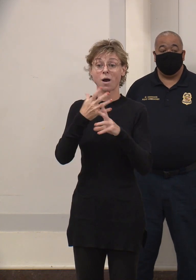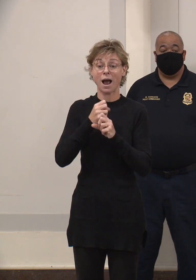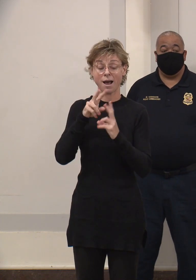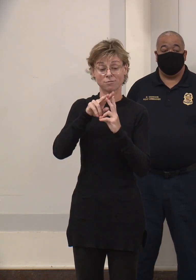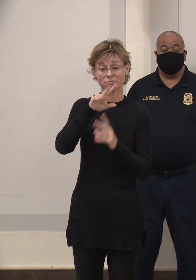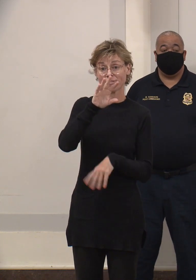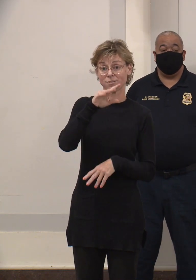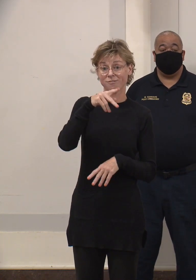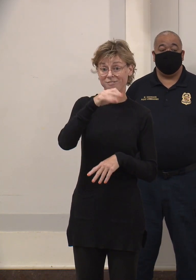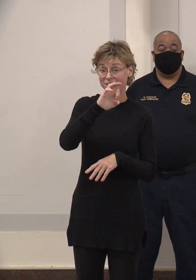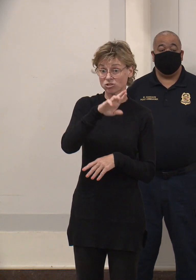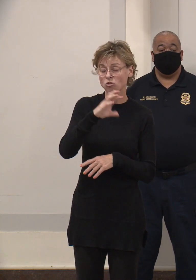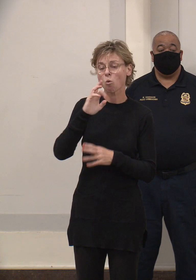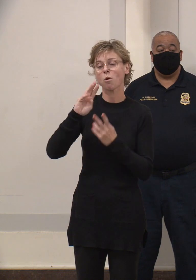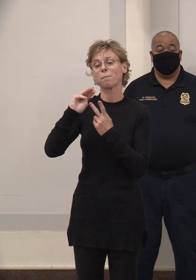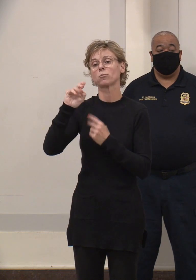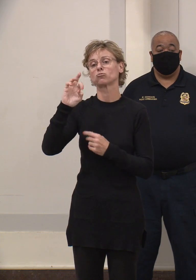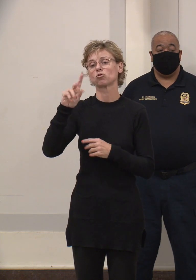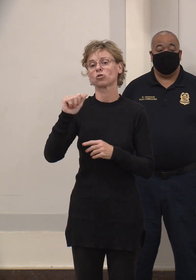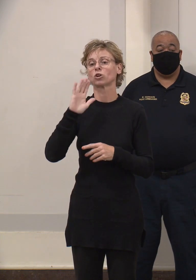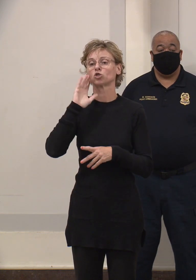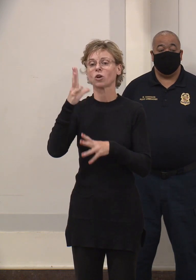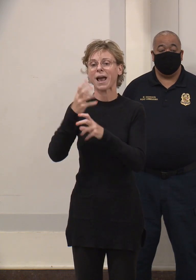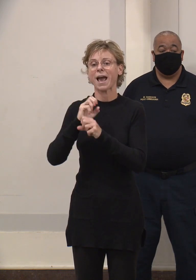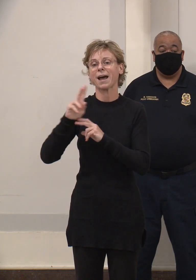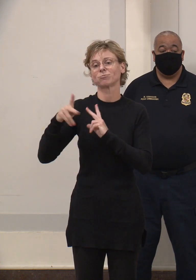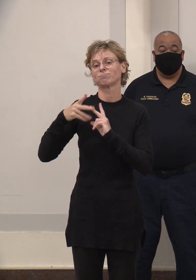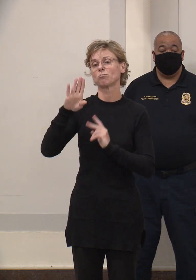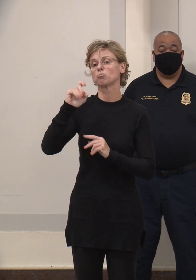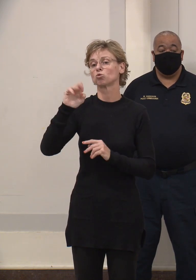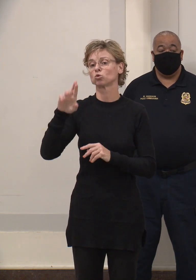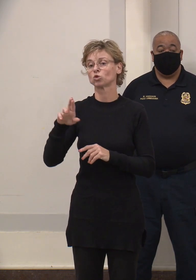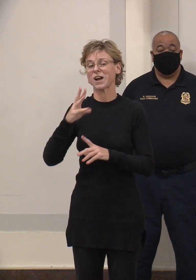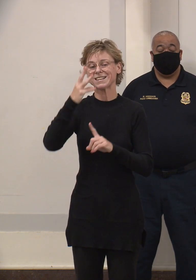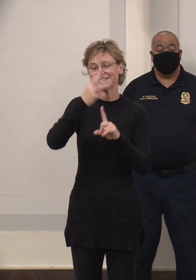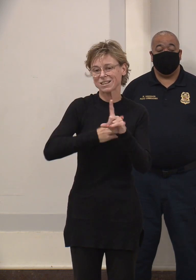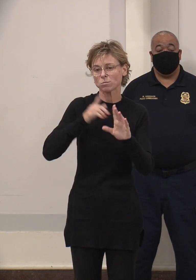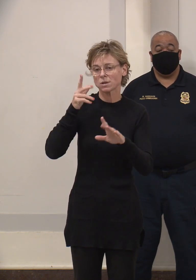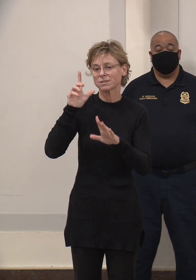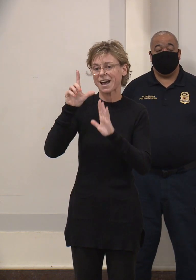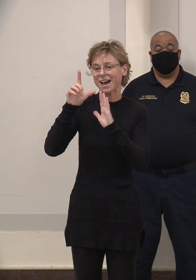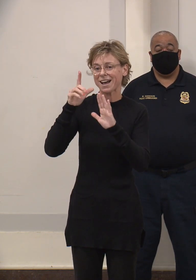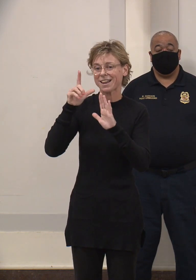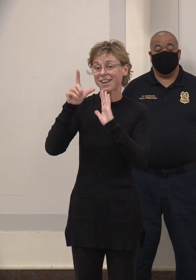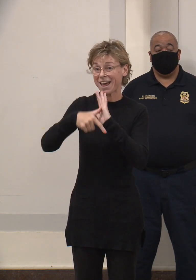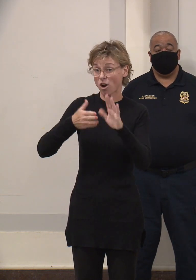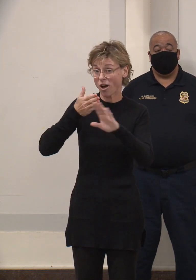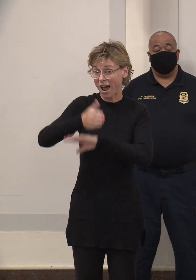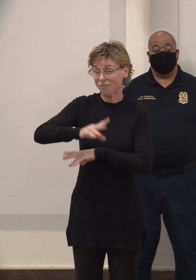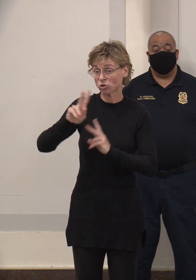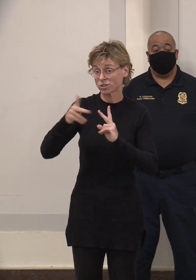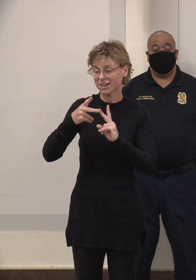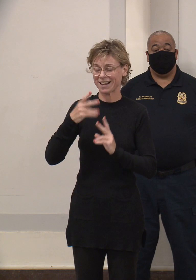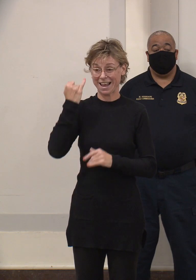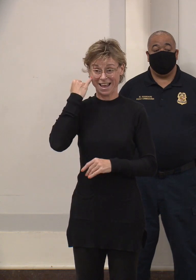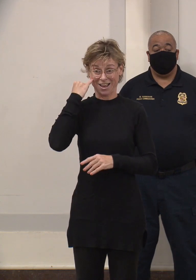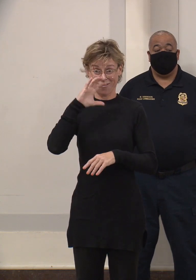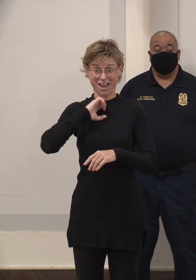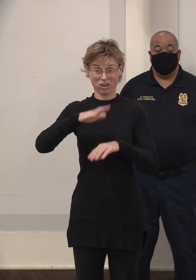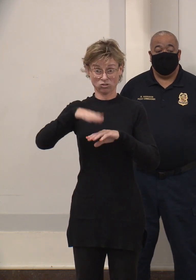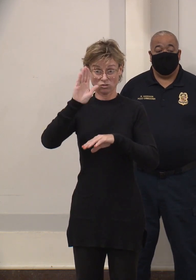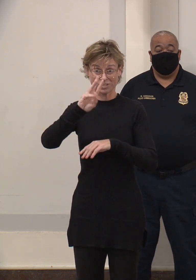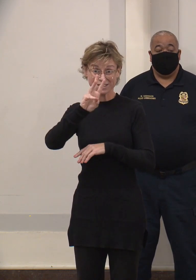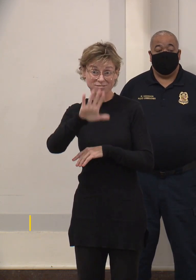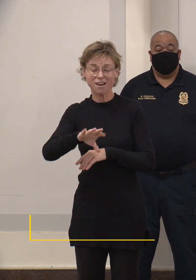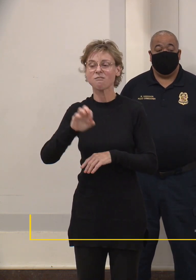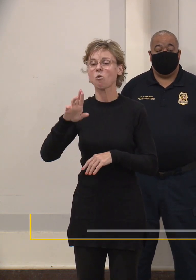or Pfizer booster 6 months after completion of the second dose if you are 65 years and older, or 18